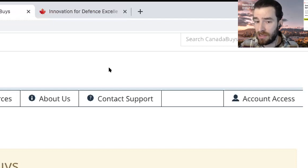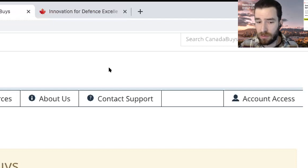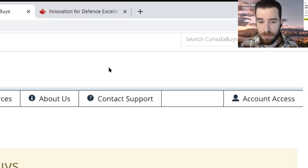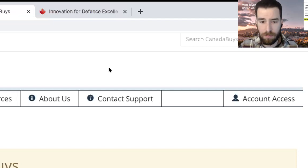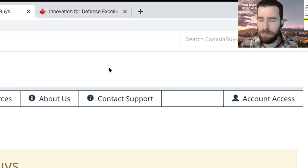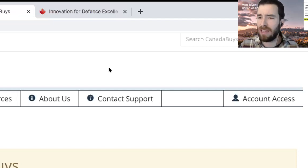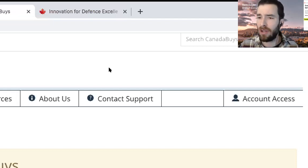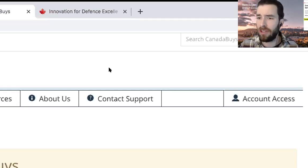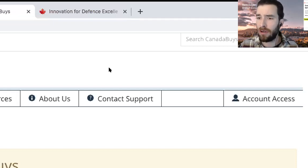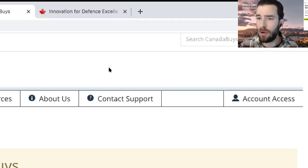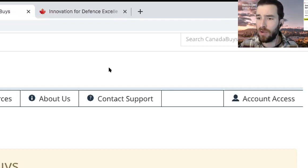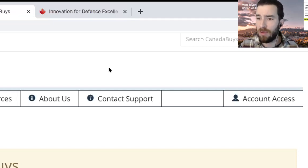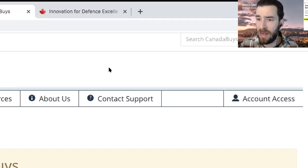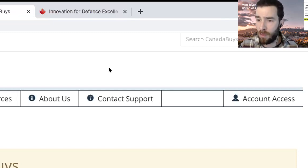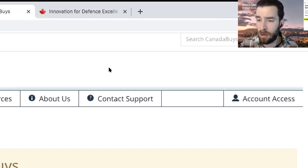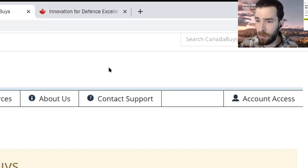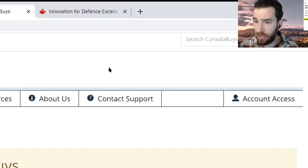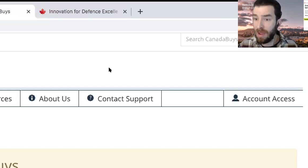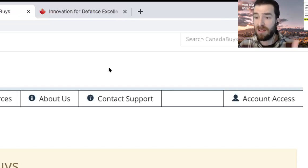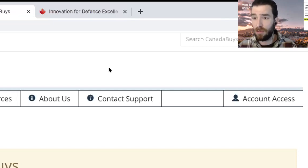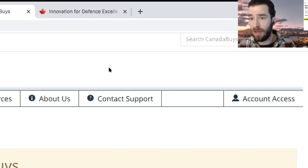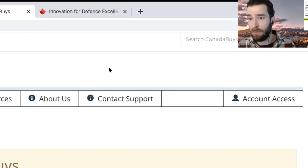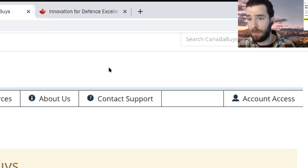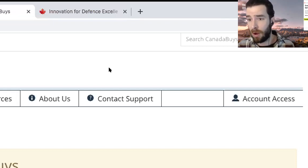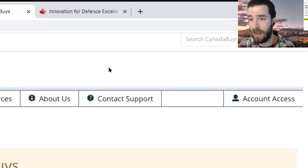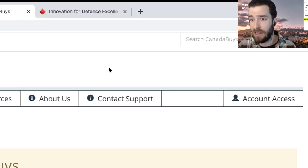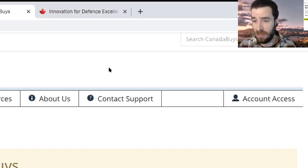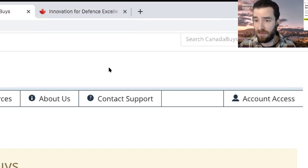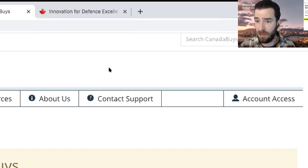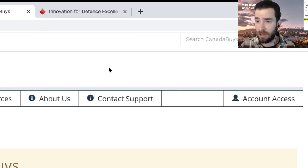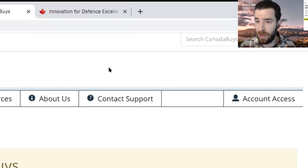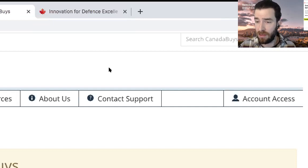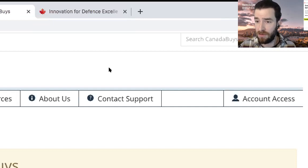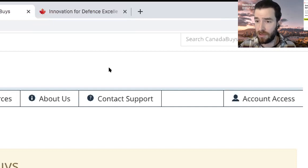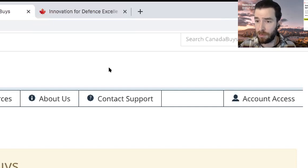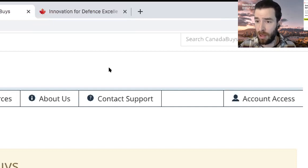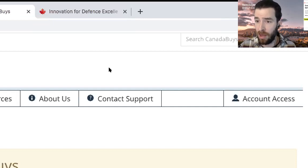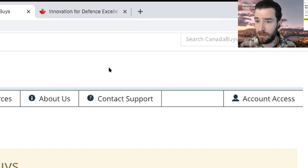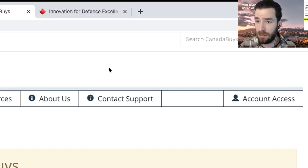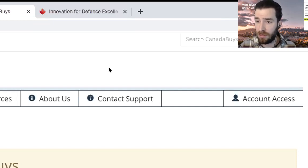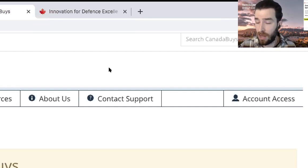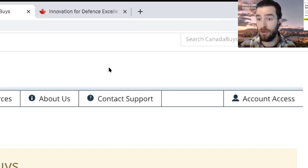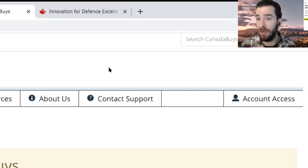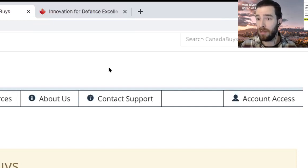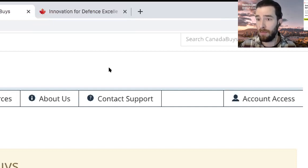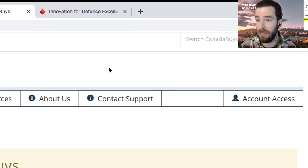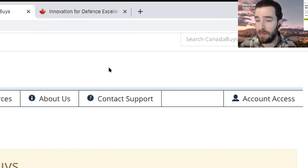it's based on their Ariba network, which many of you may already be familiar with if you supply to other big companies